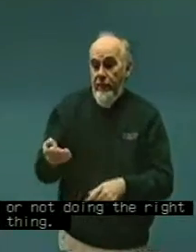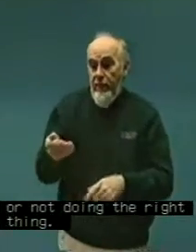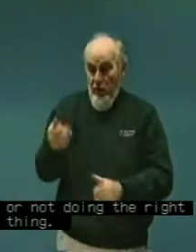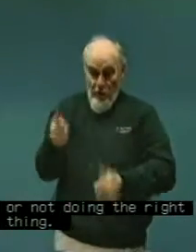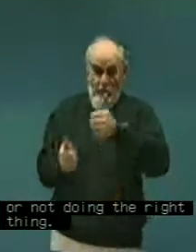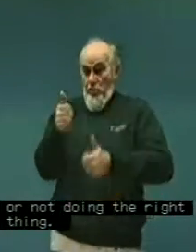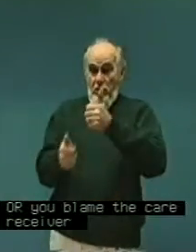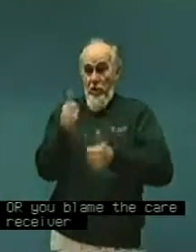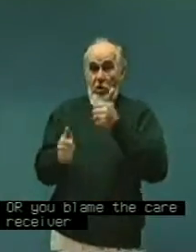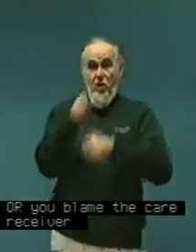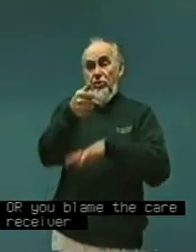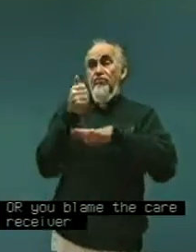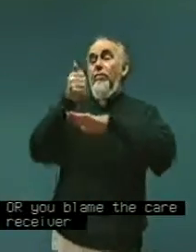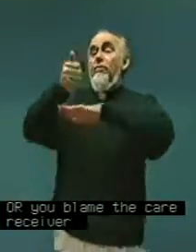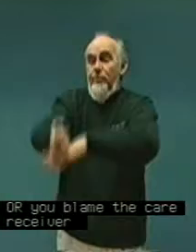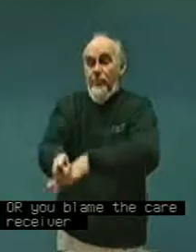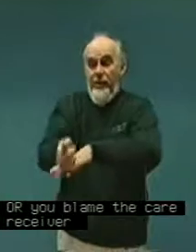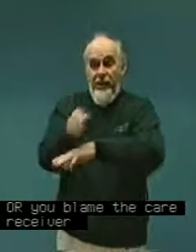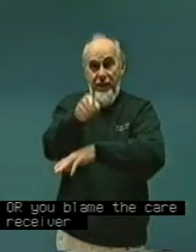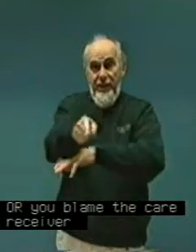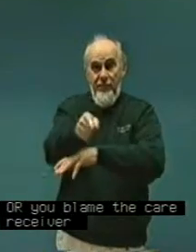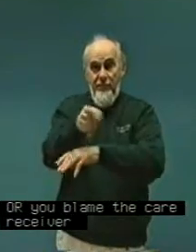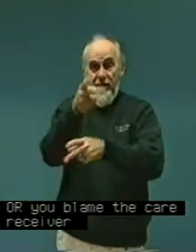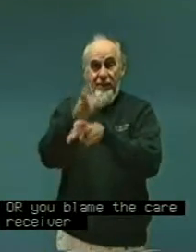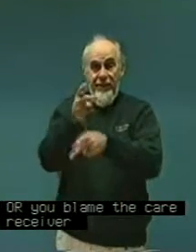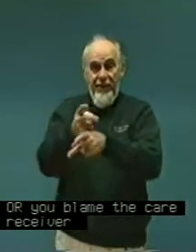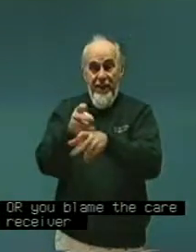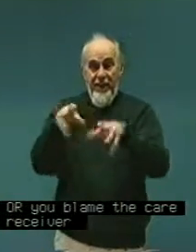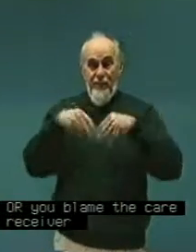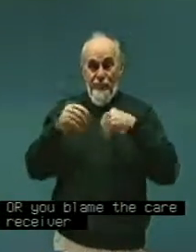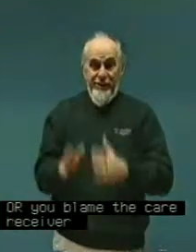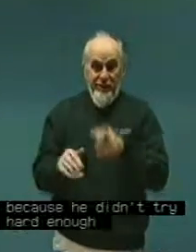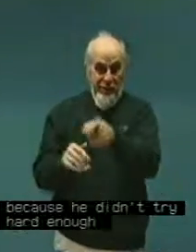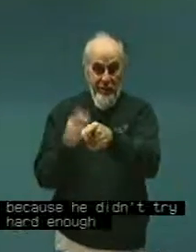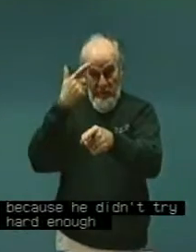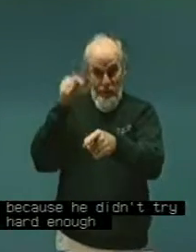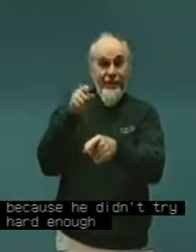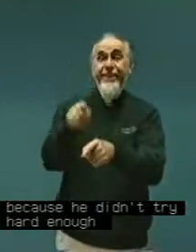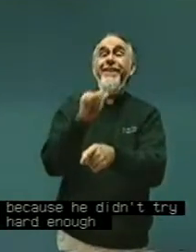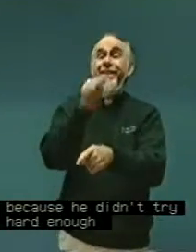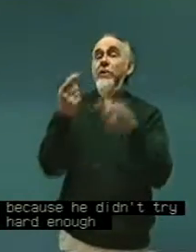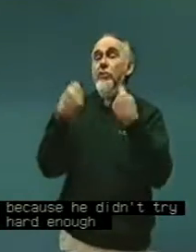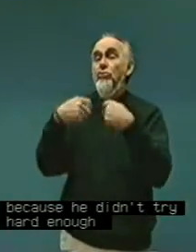or not doing the right thing, or you blame the care receiver because he didn't